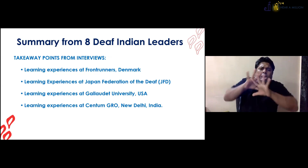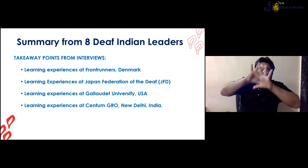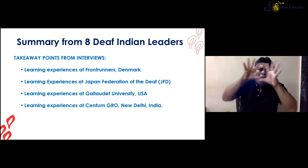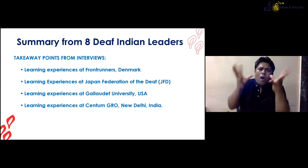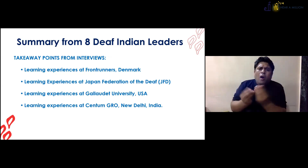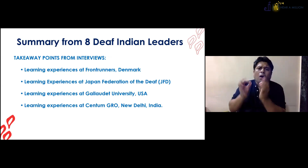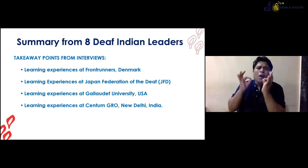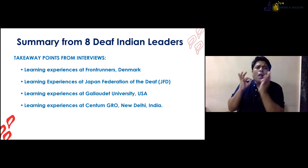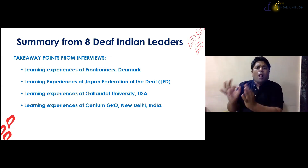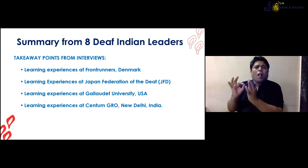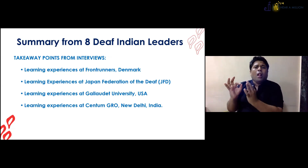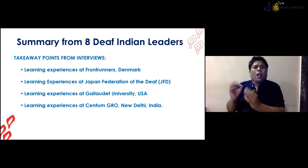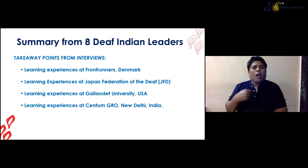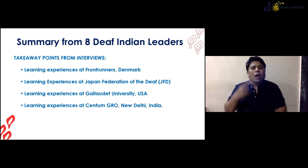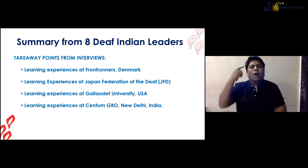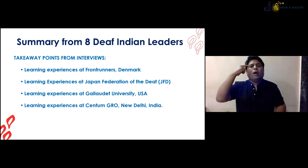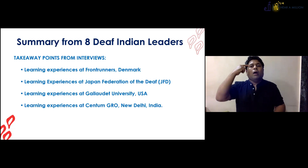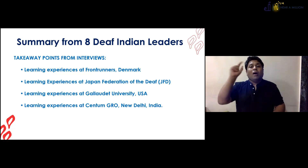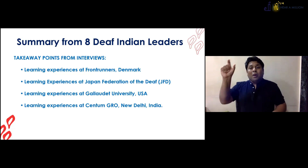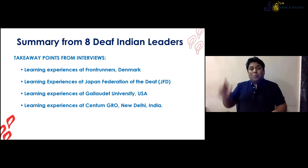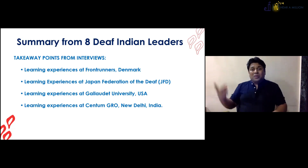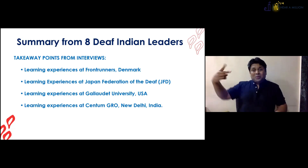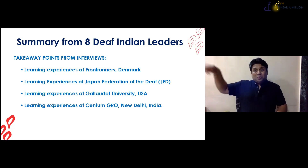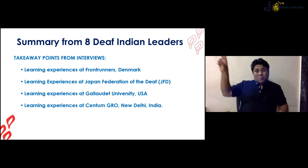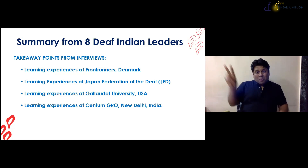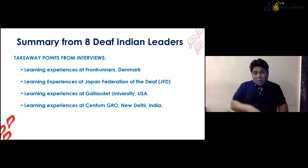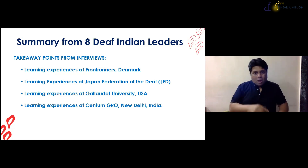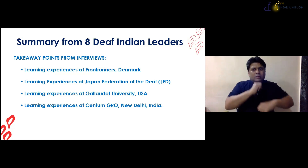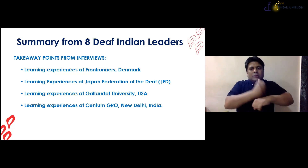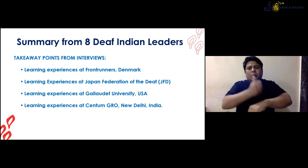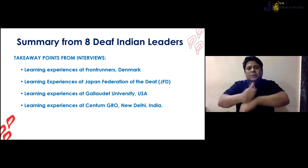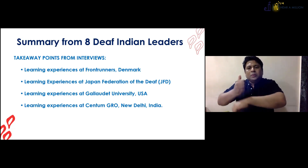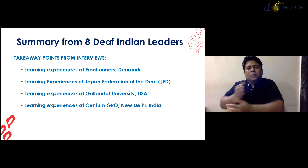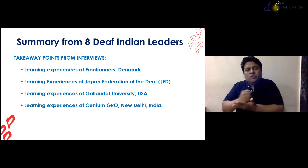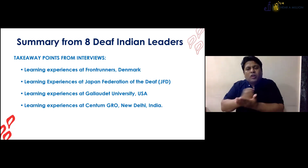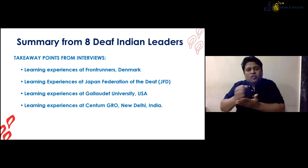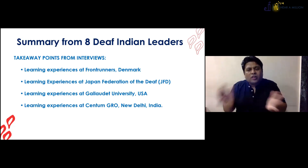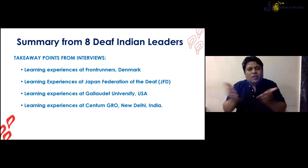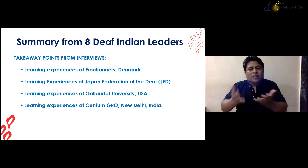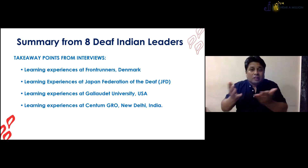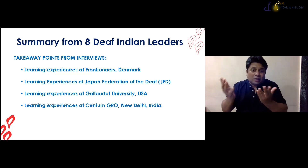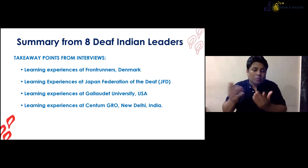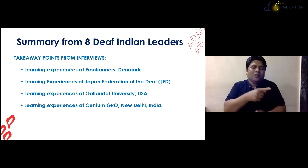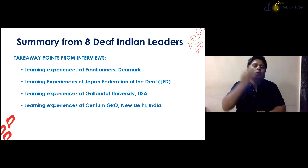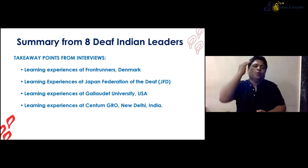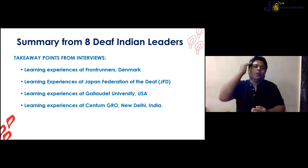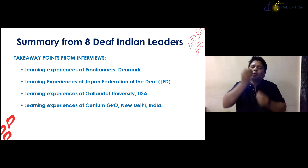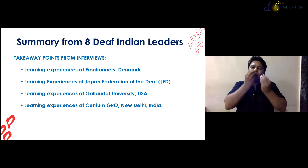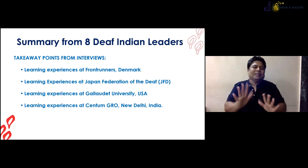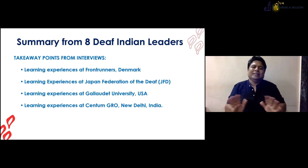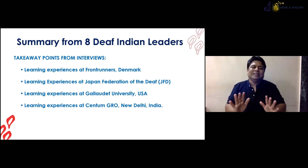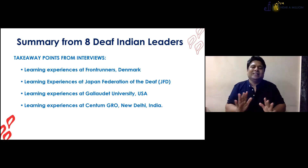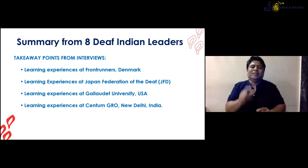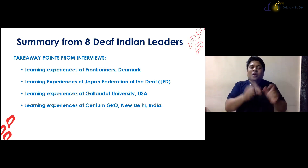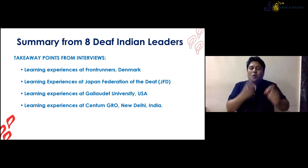So Japan, I mean, it was a beautiful thing to look at, the way they work, an overview, like how people were